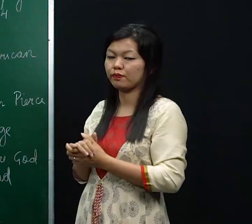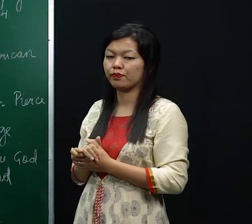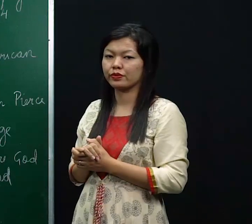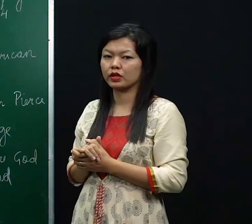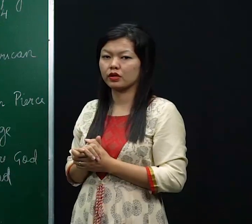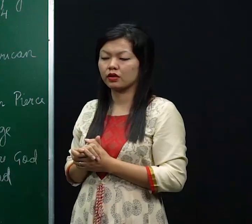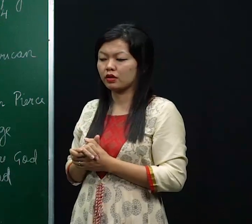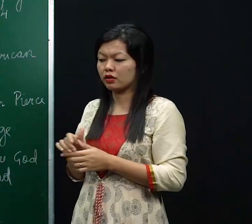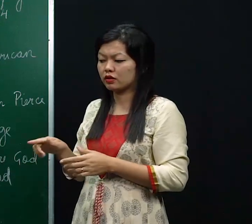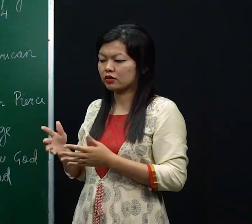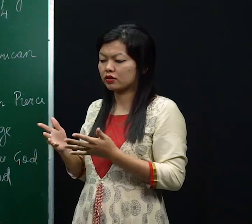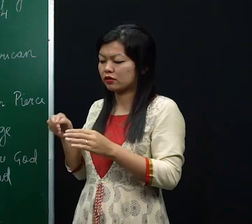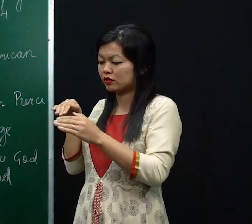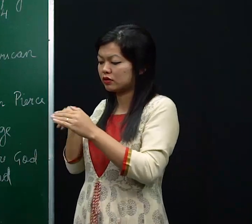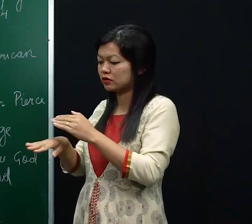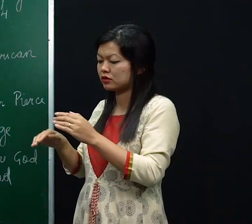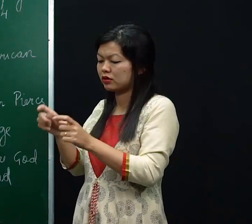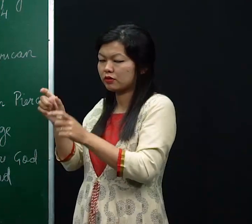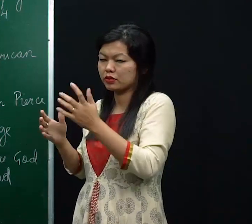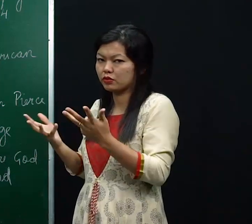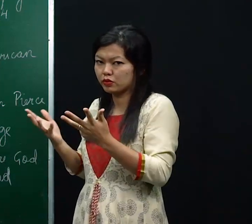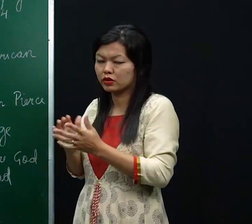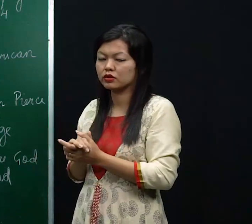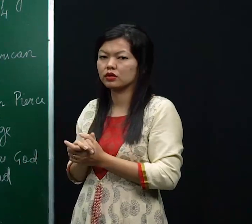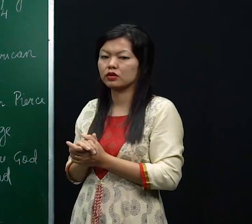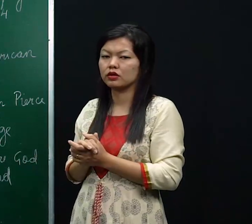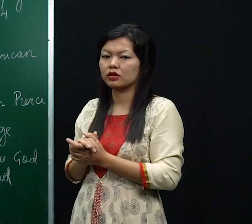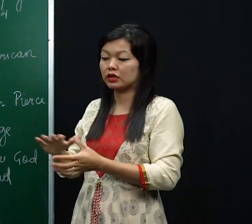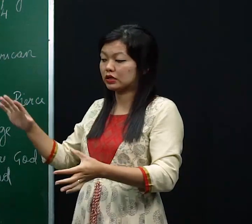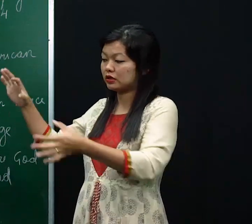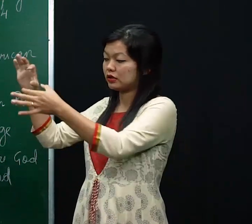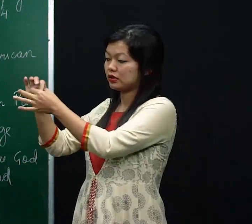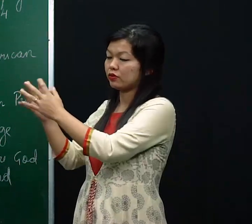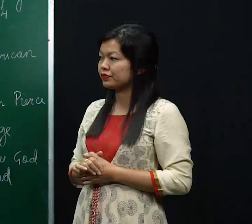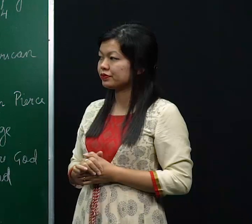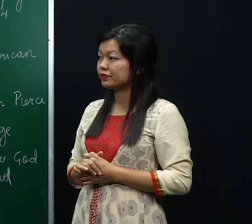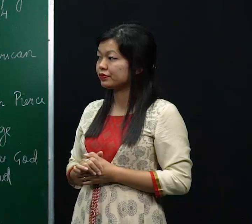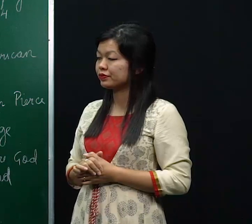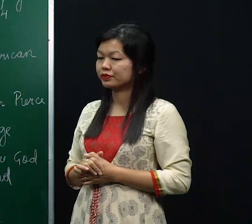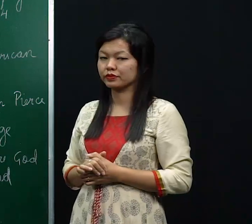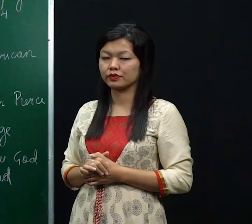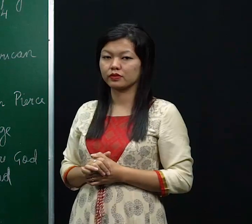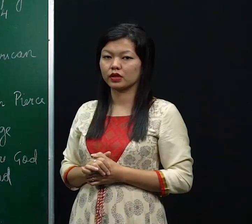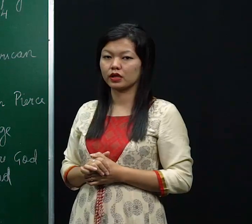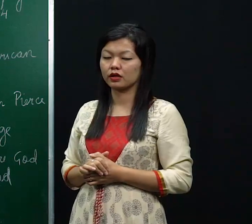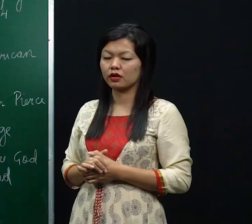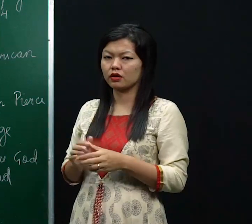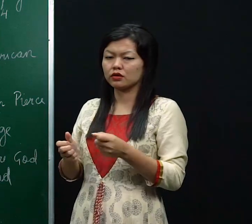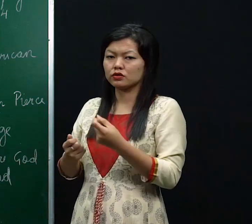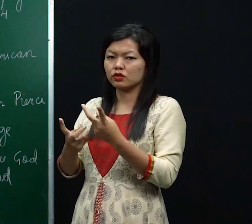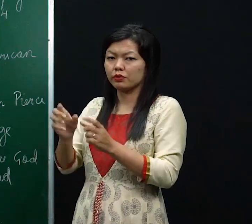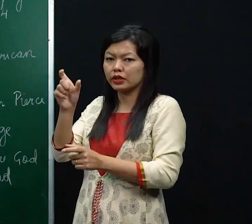but we know that they are becoming the lesser group or the minority in the present day. And so we know that many of